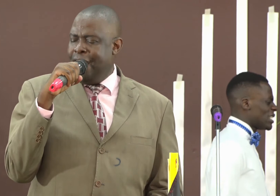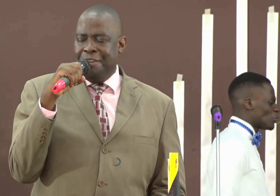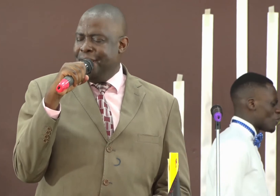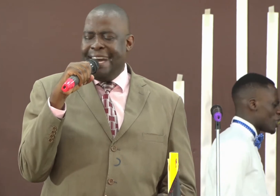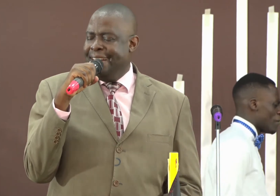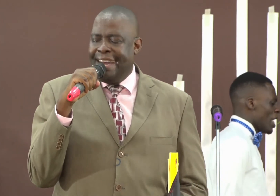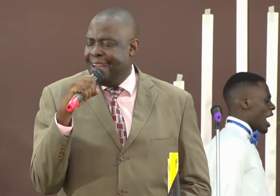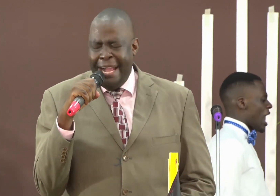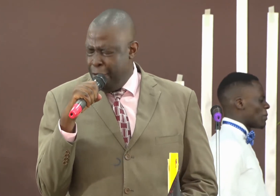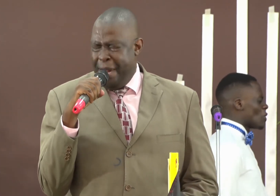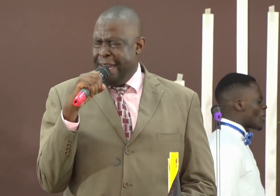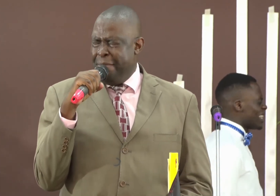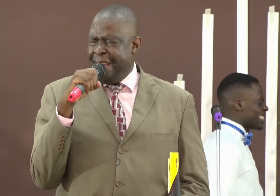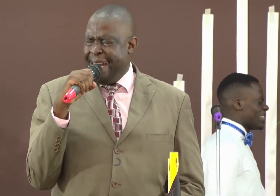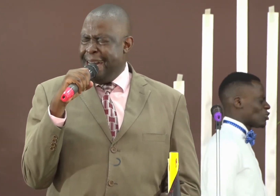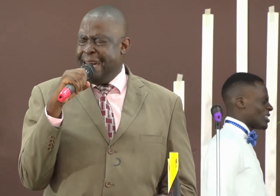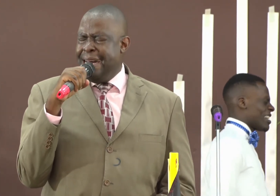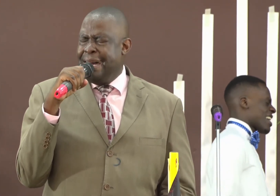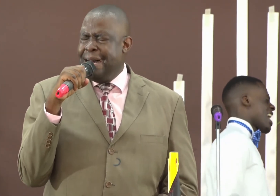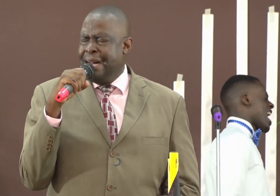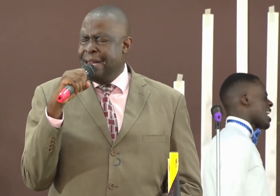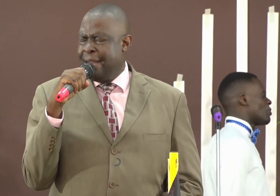mukulonda kwa Uganda